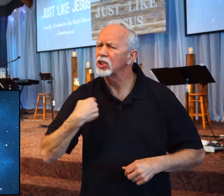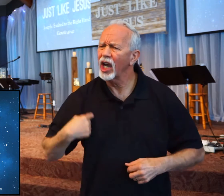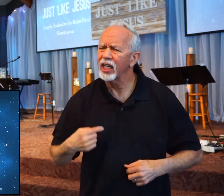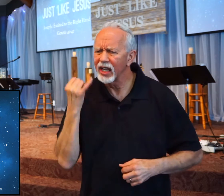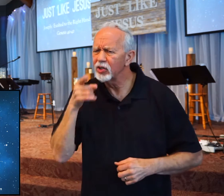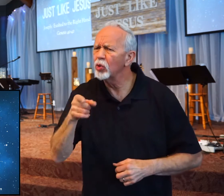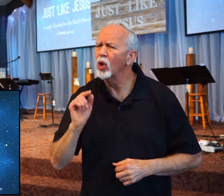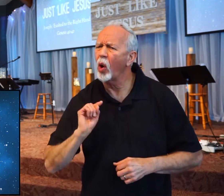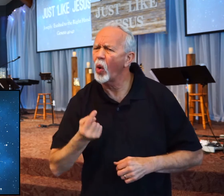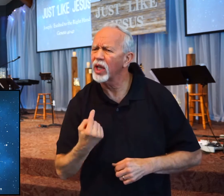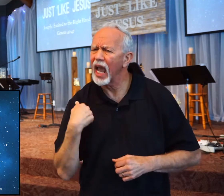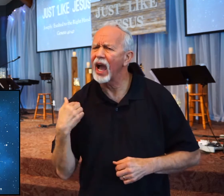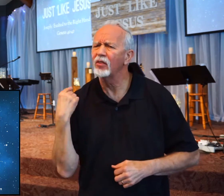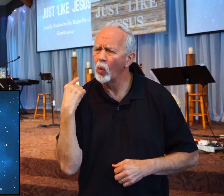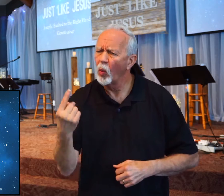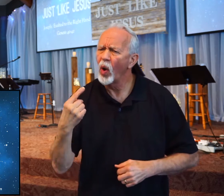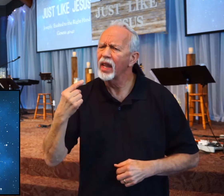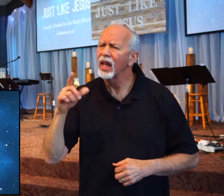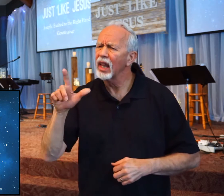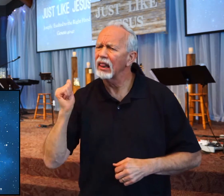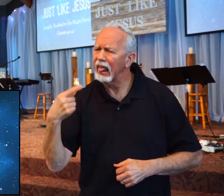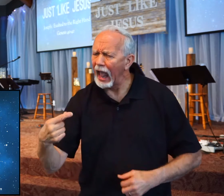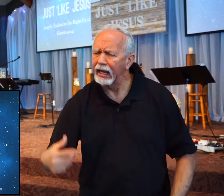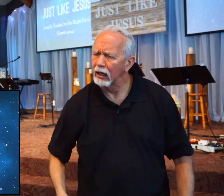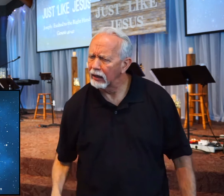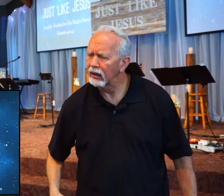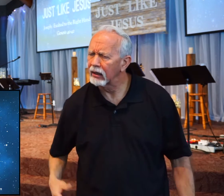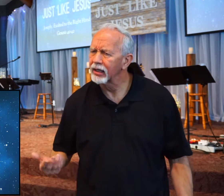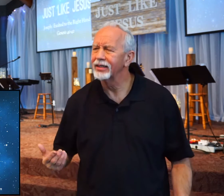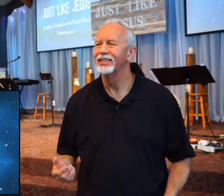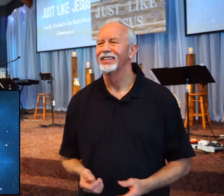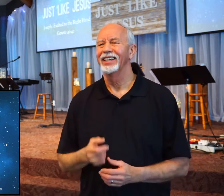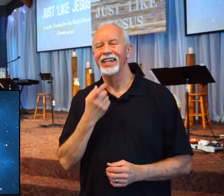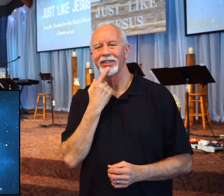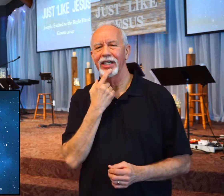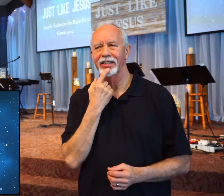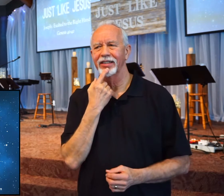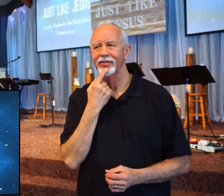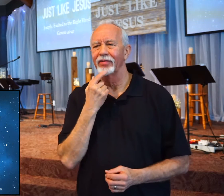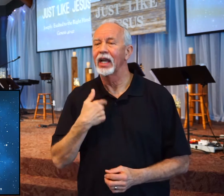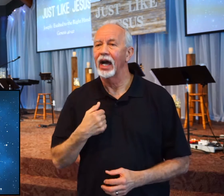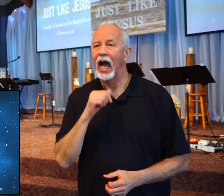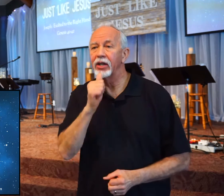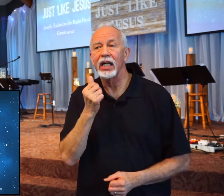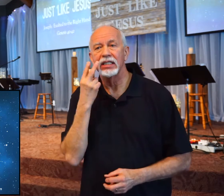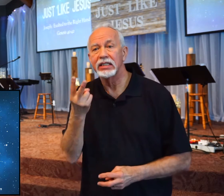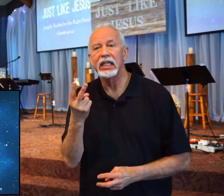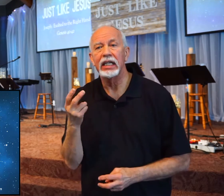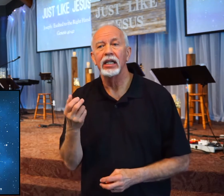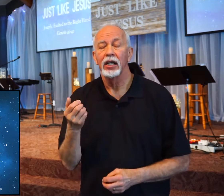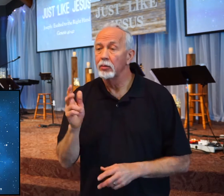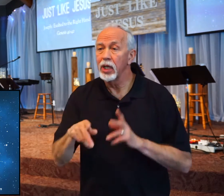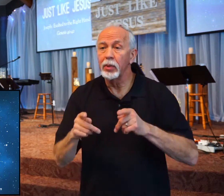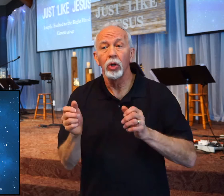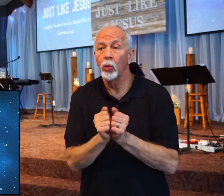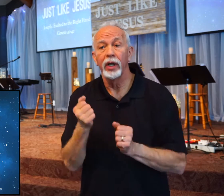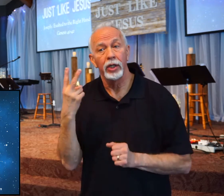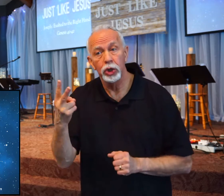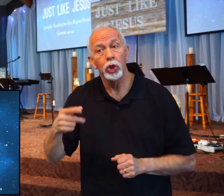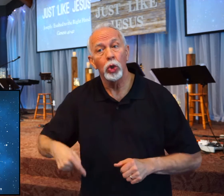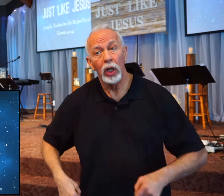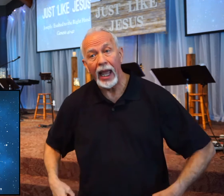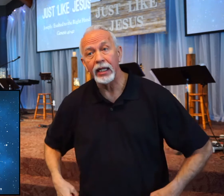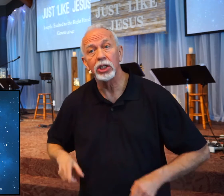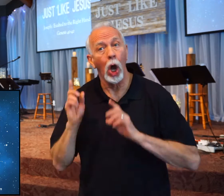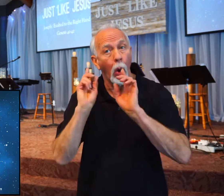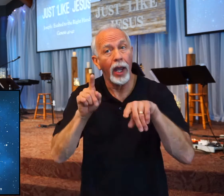if you only have one leg? Listen to what he said. I do not see those with two legs